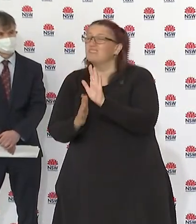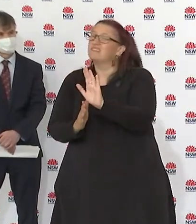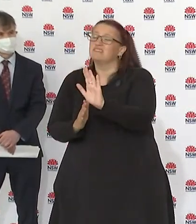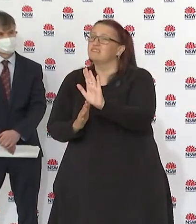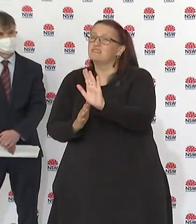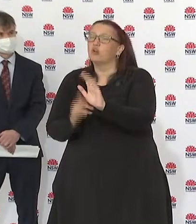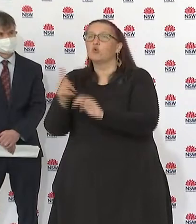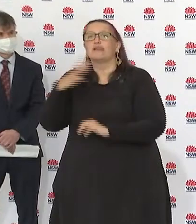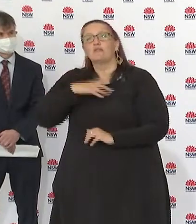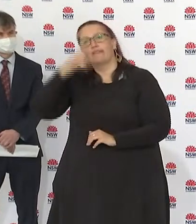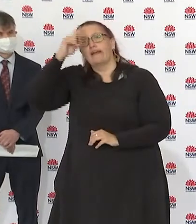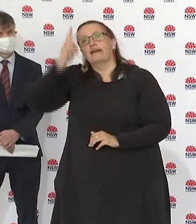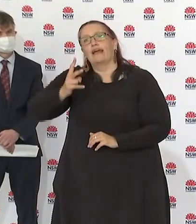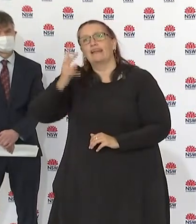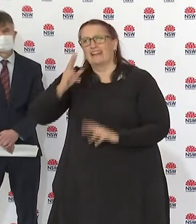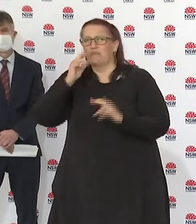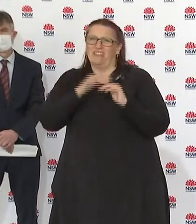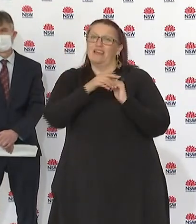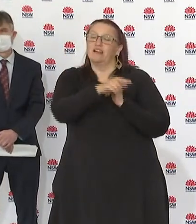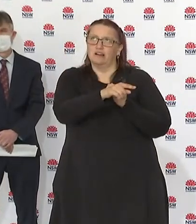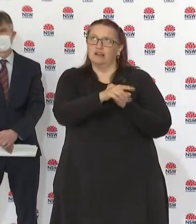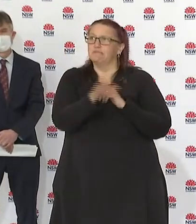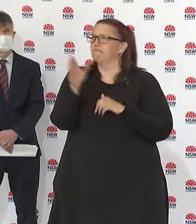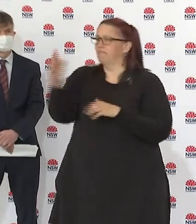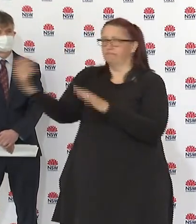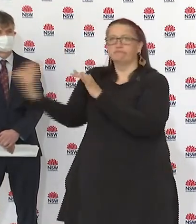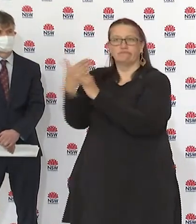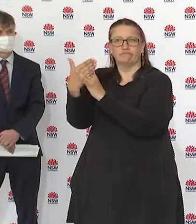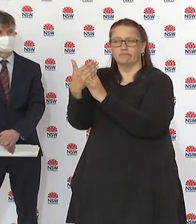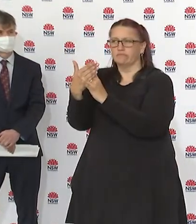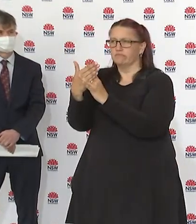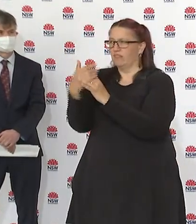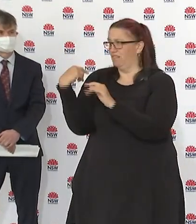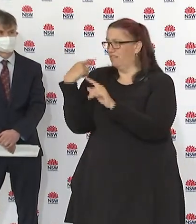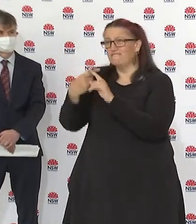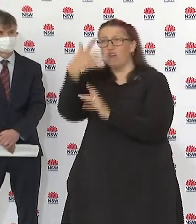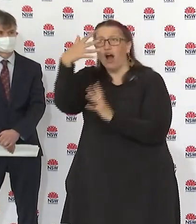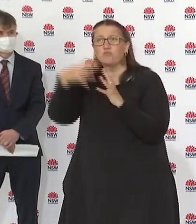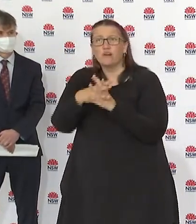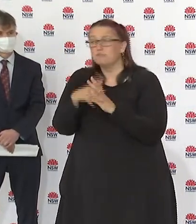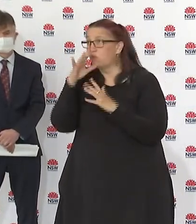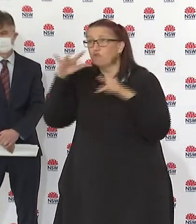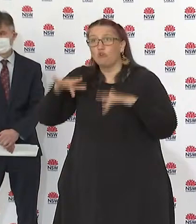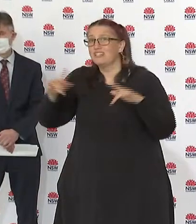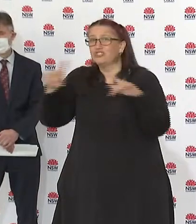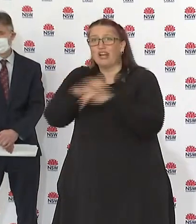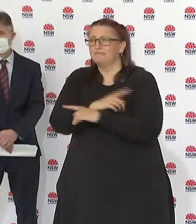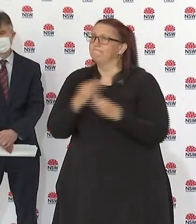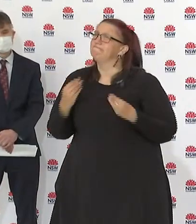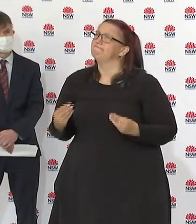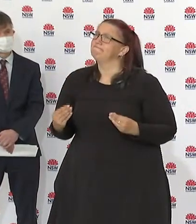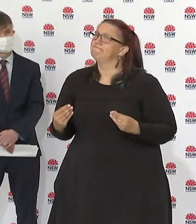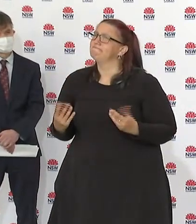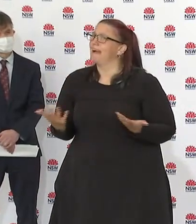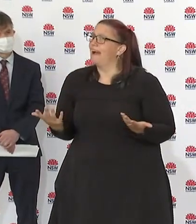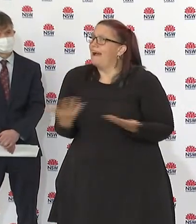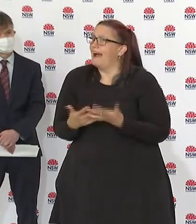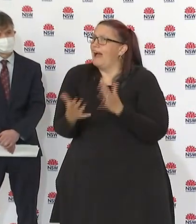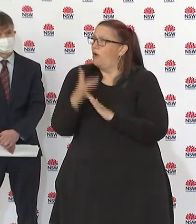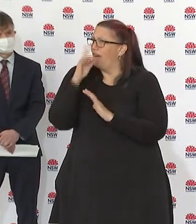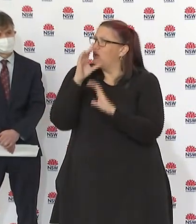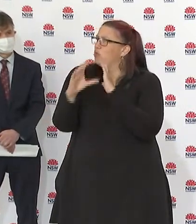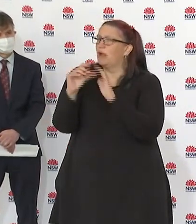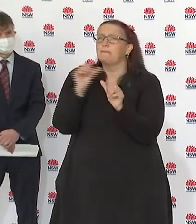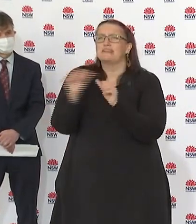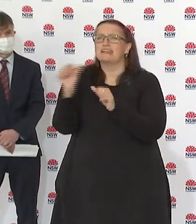to get through. We've seen some. A long time though for that message to be sinking in. You know, how can you communicate